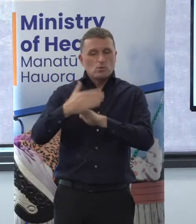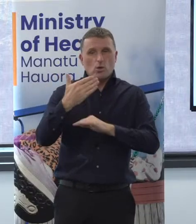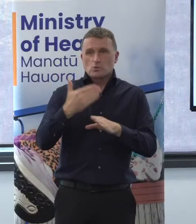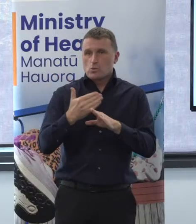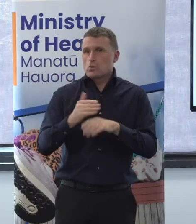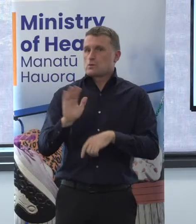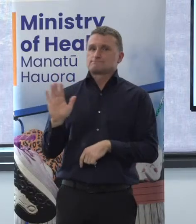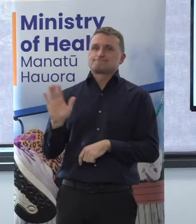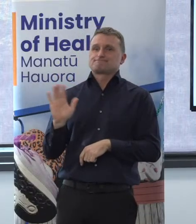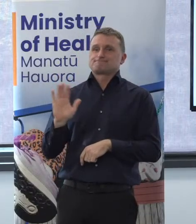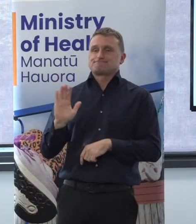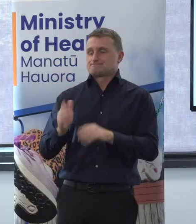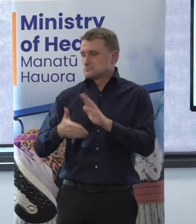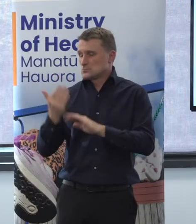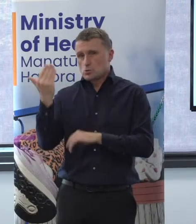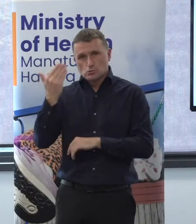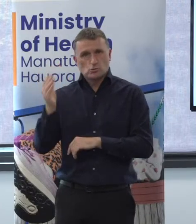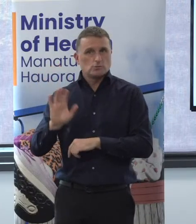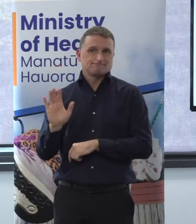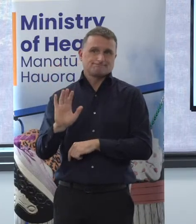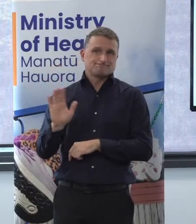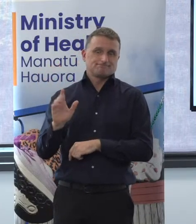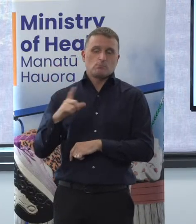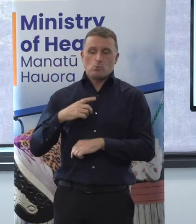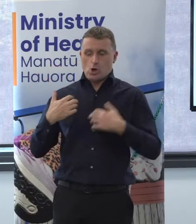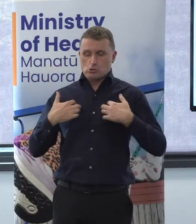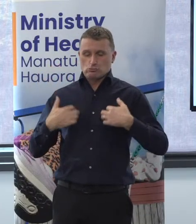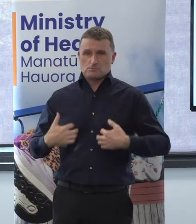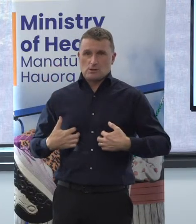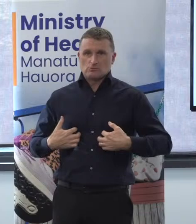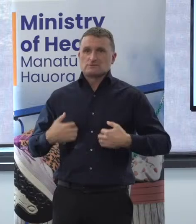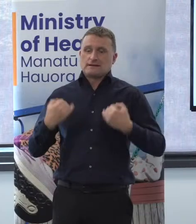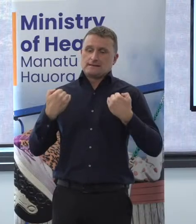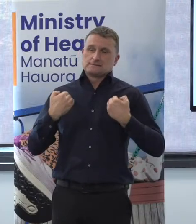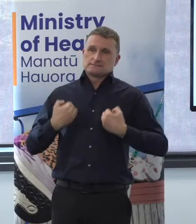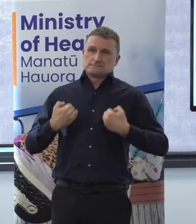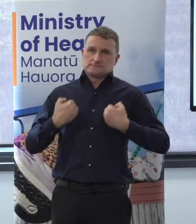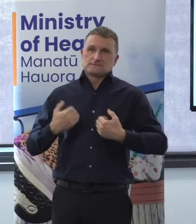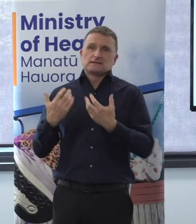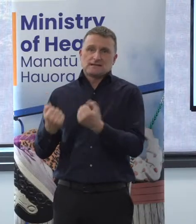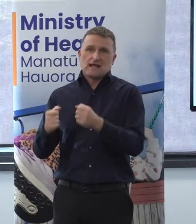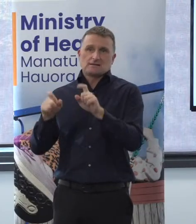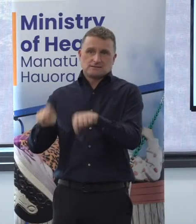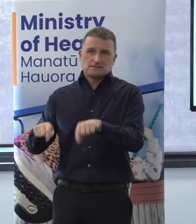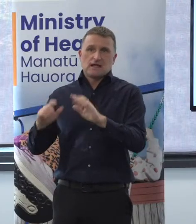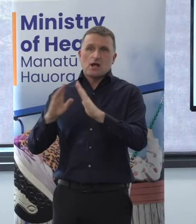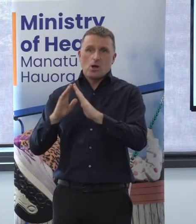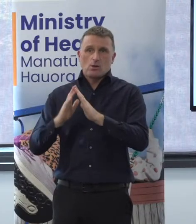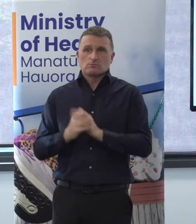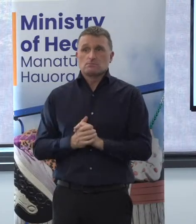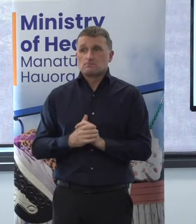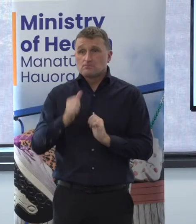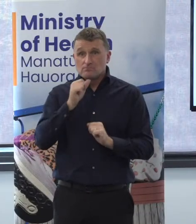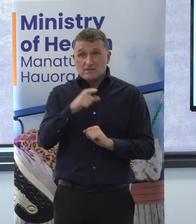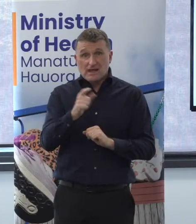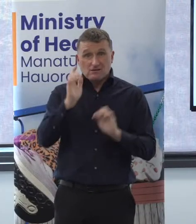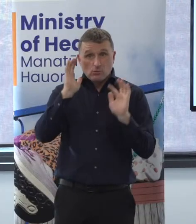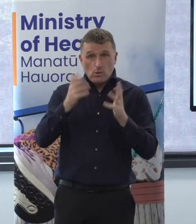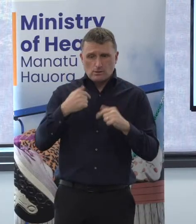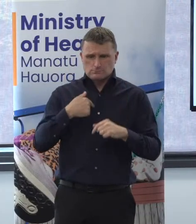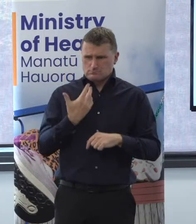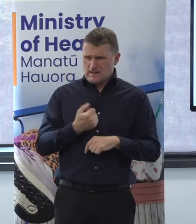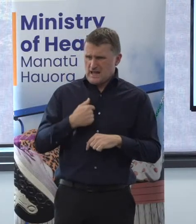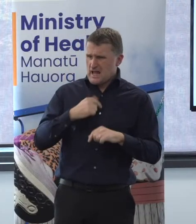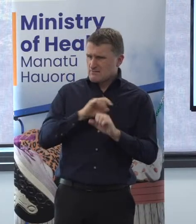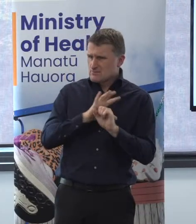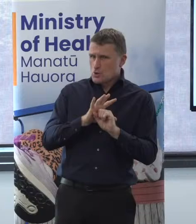school while you're unwell with a respiratory infection. If you are concerned about whether or not you've got COVID, obviously we